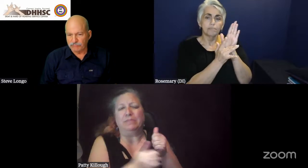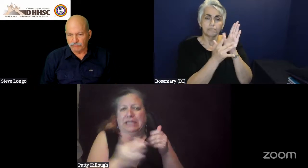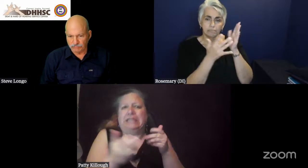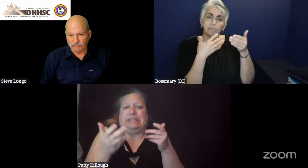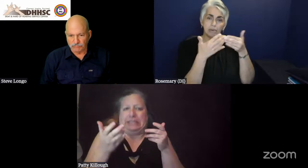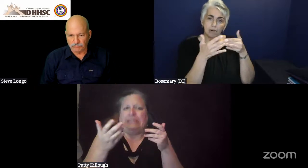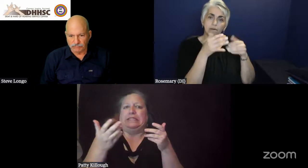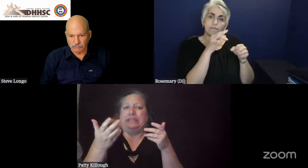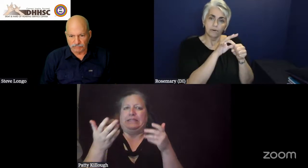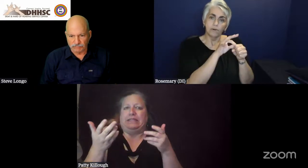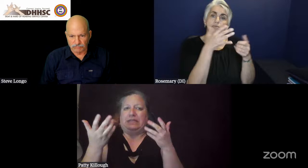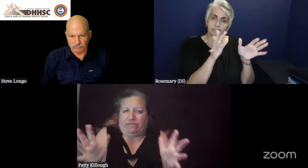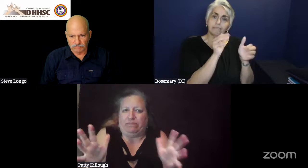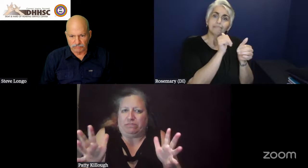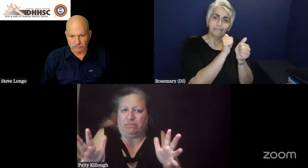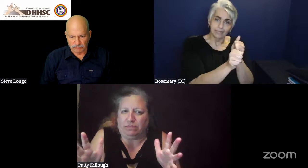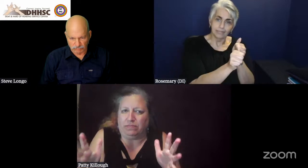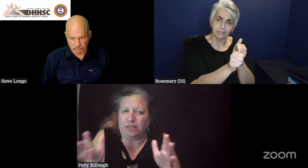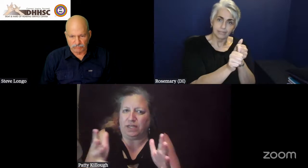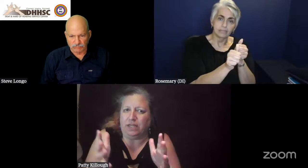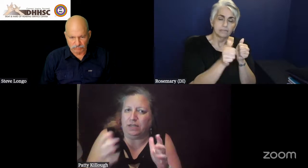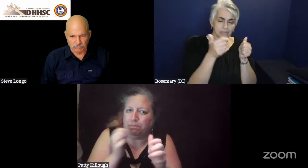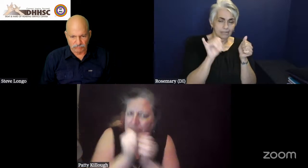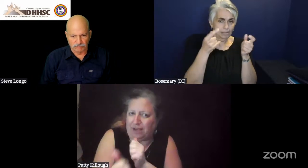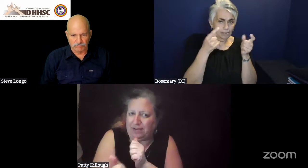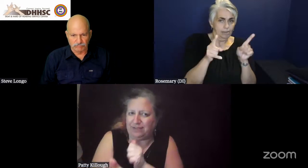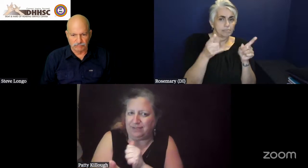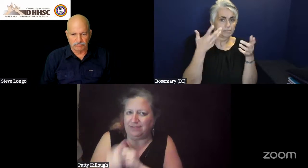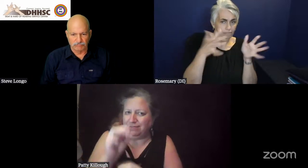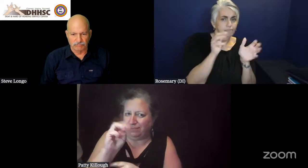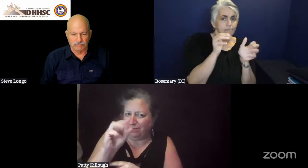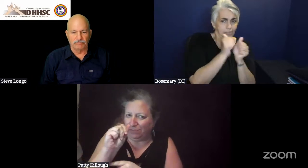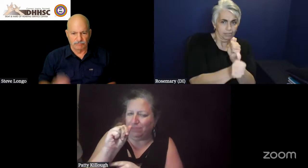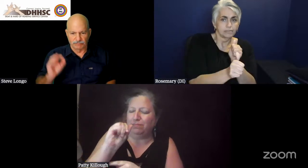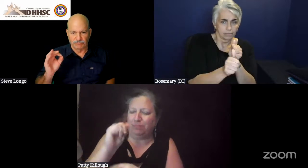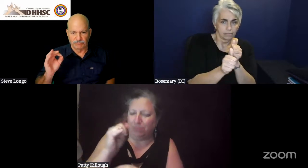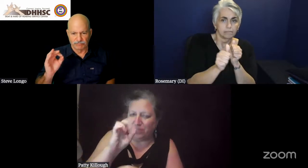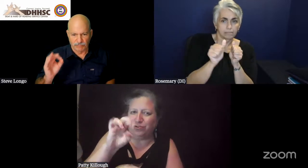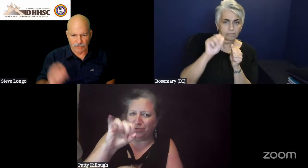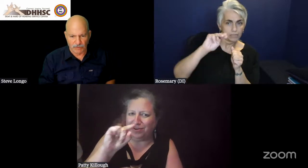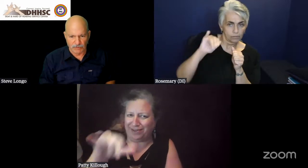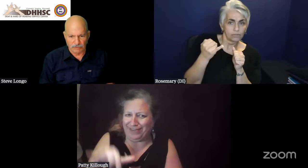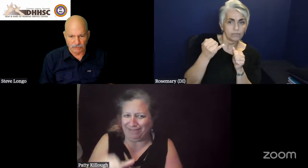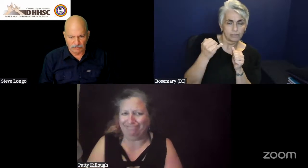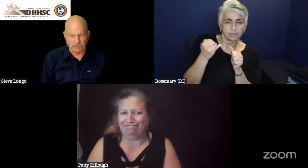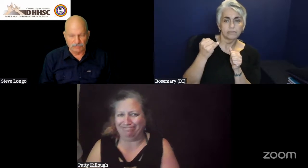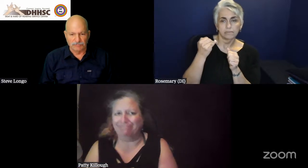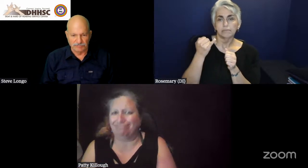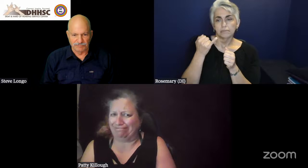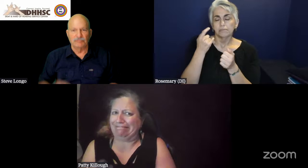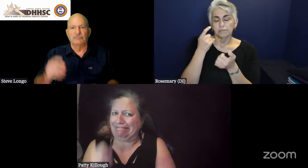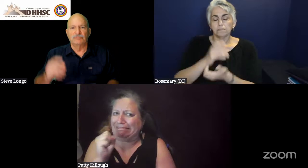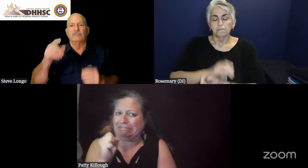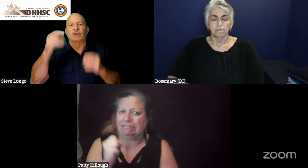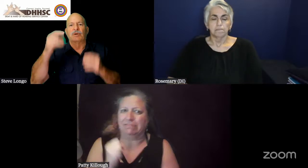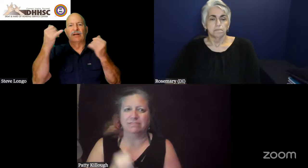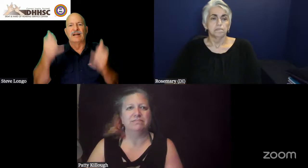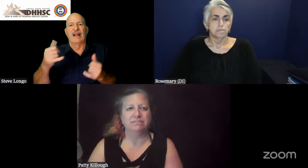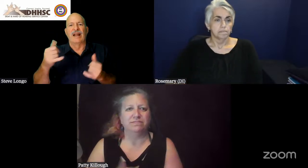important information that that motion had been passed. But it was passed by a majority